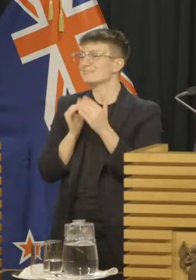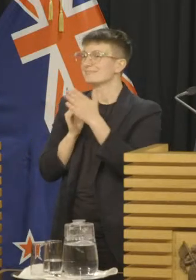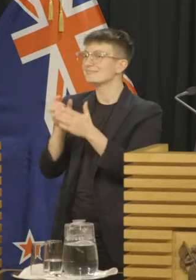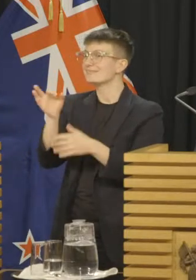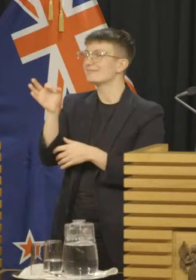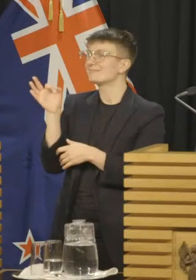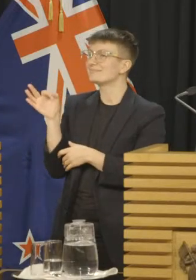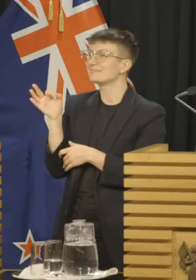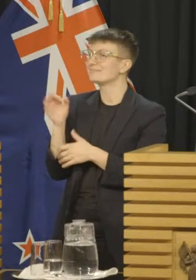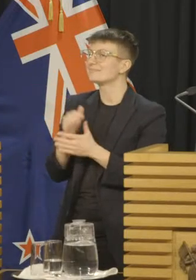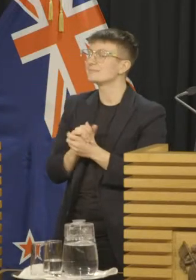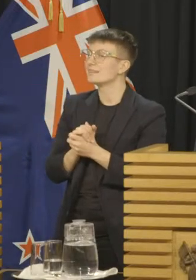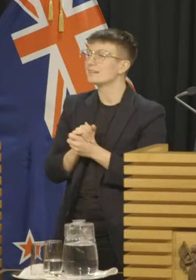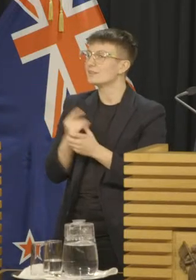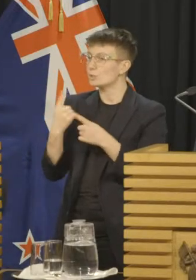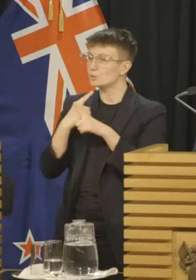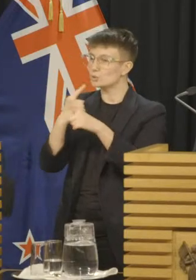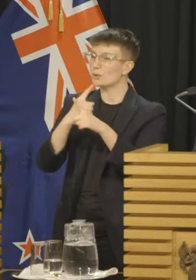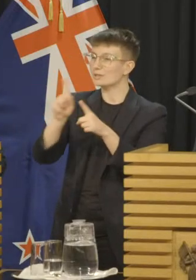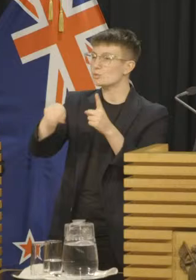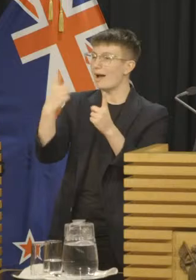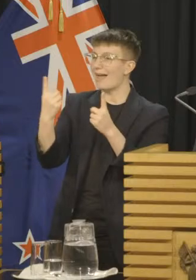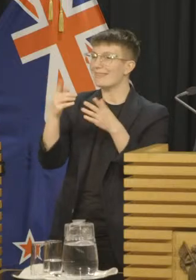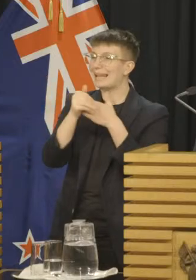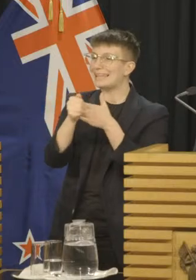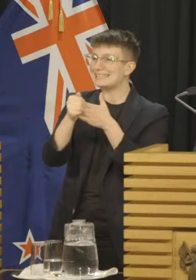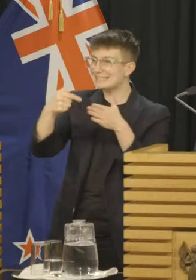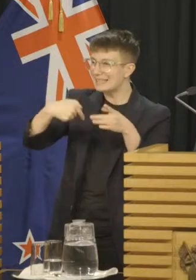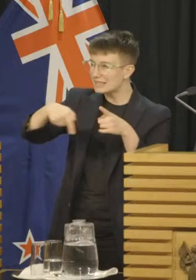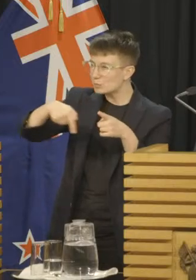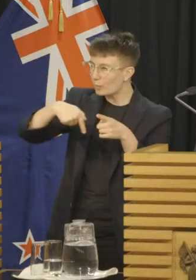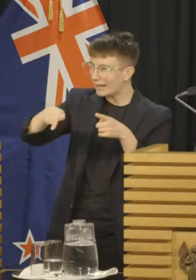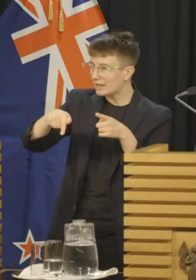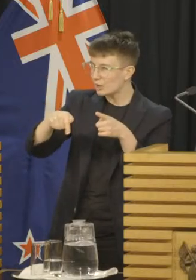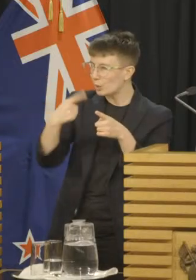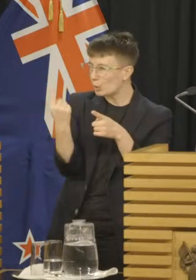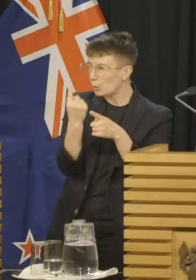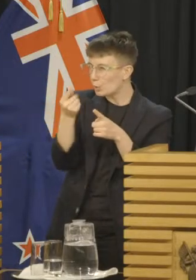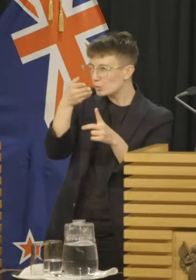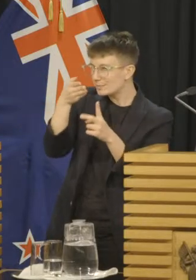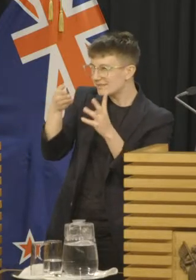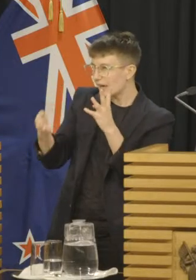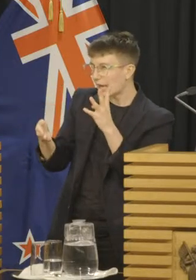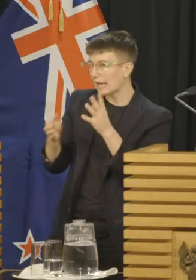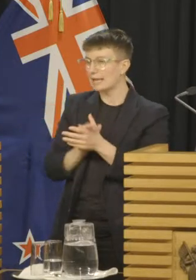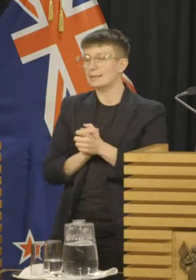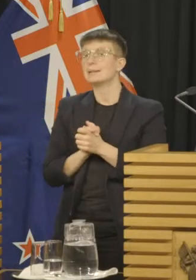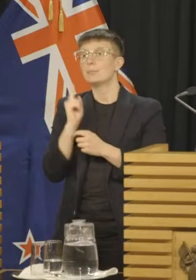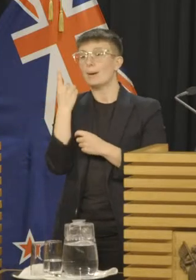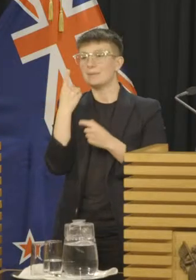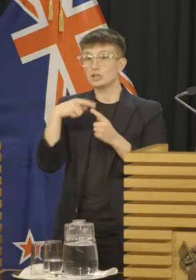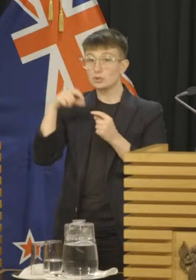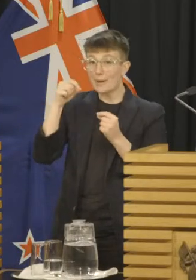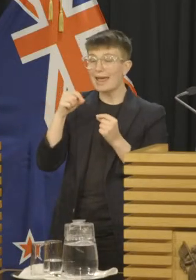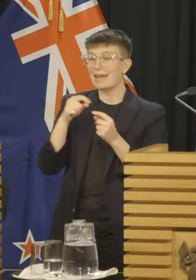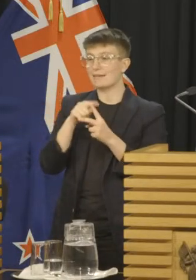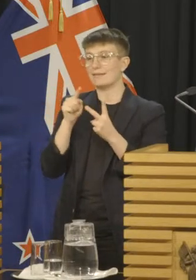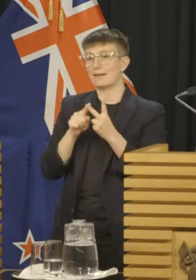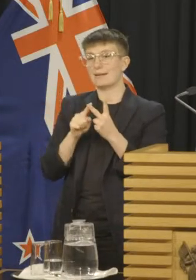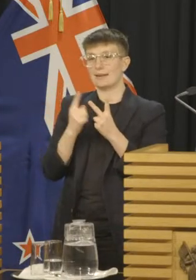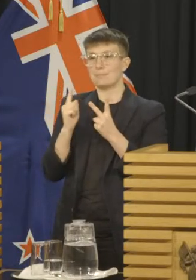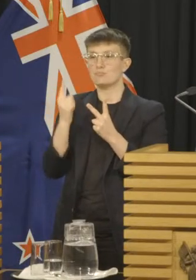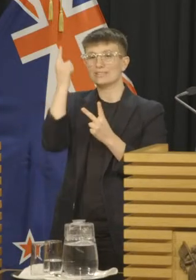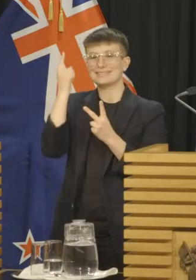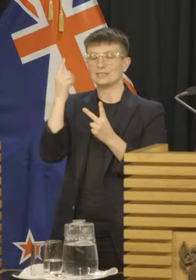week. Which ones in particular? I will be speaking with the Prime Minister of Japan, and I will be speaking with the President of Korea. Last question. Just